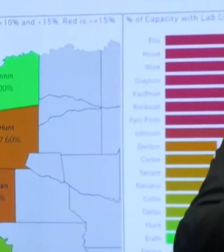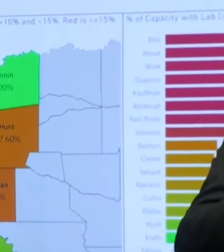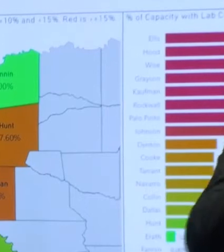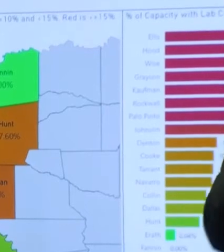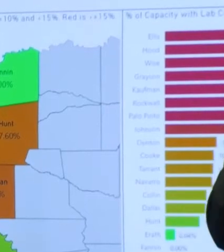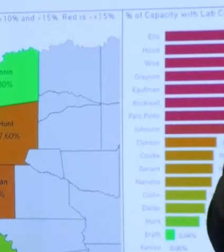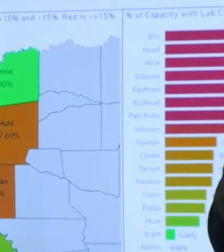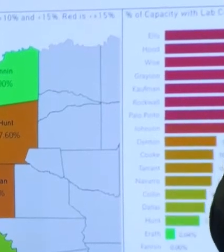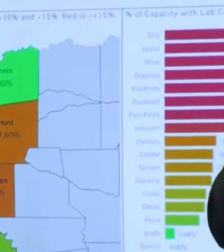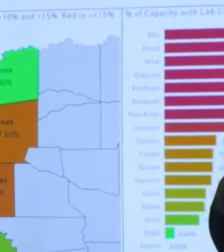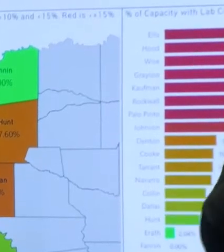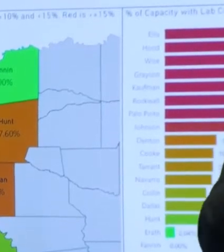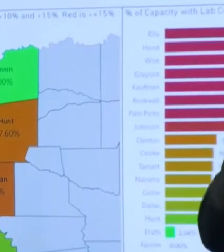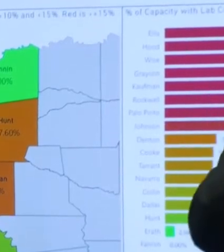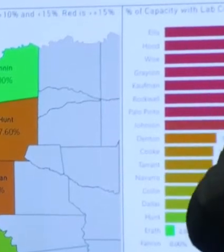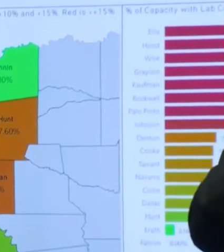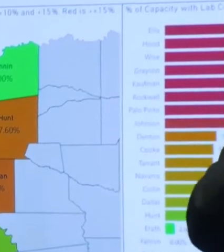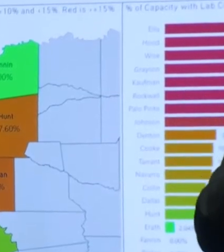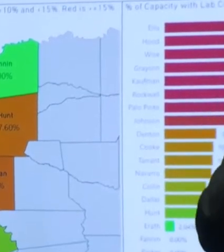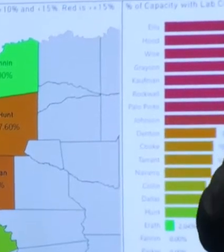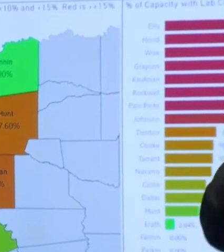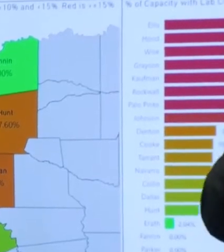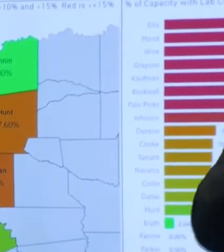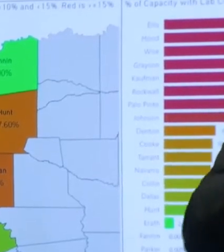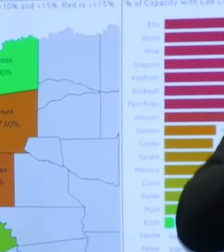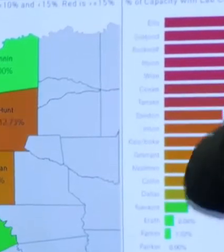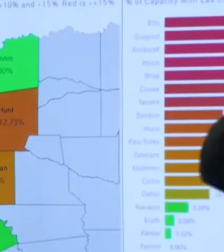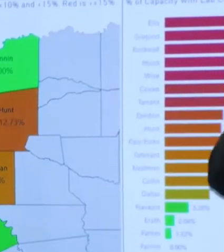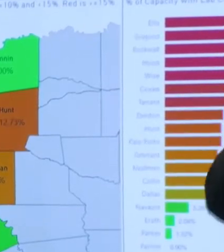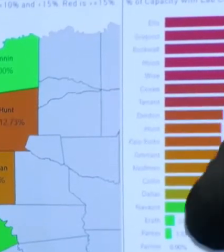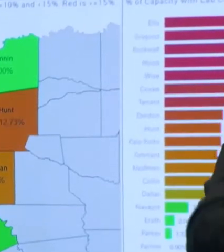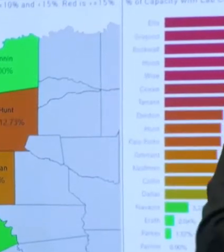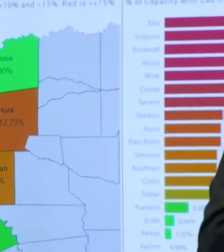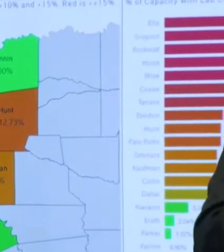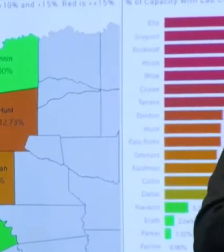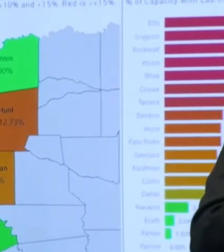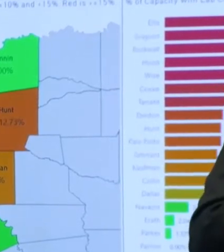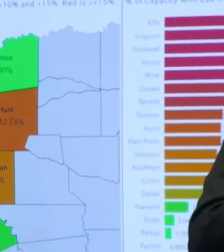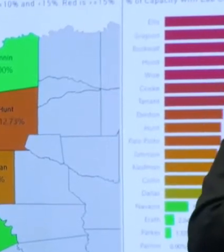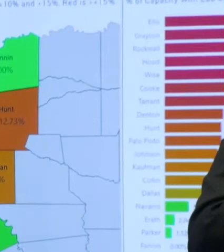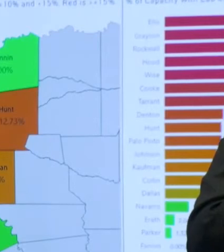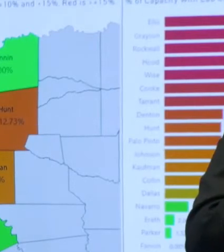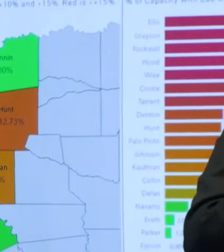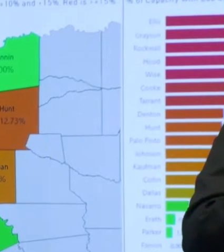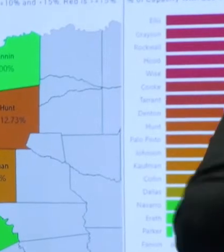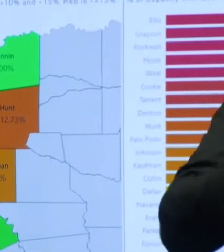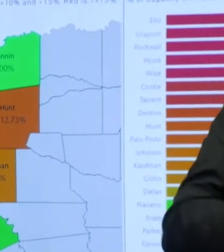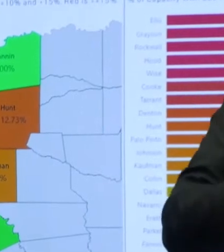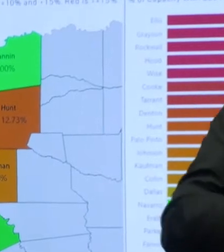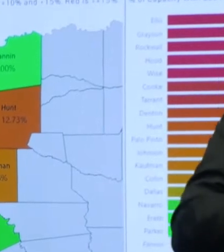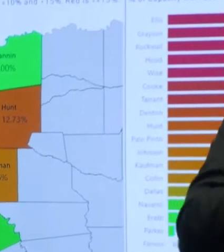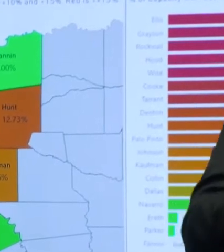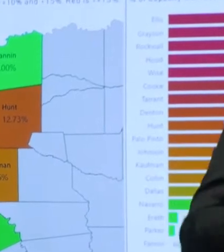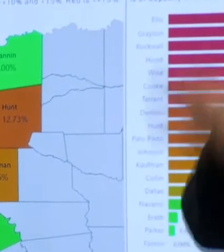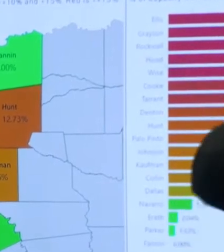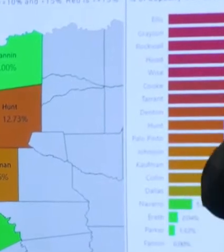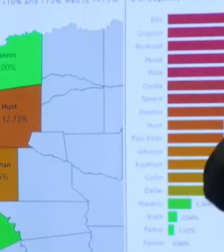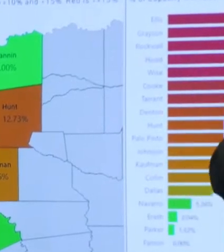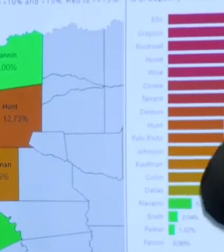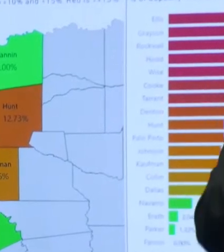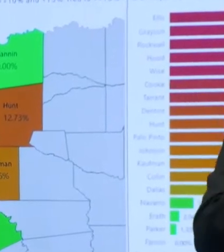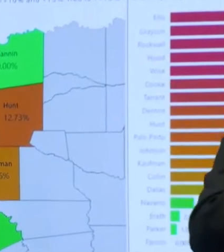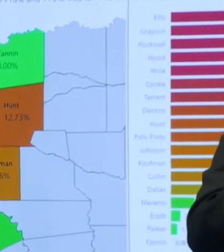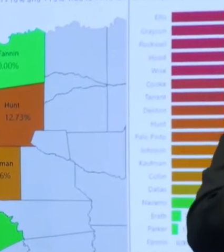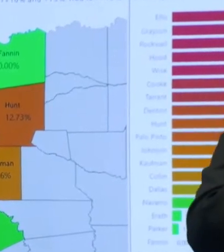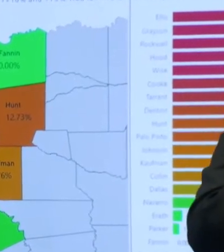seeing a lot of red. Red is bad. Let's go to where we are today. Getting redder. So we're on a